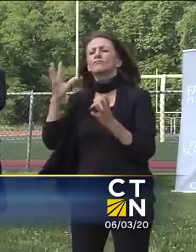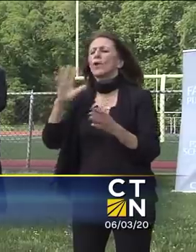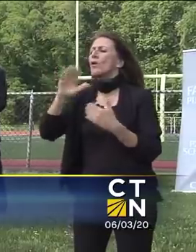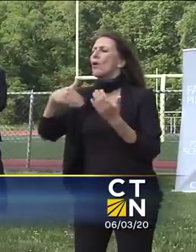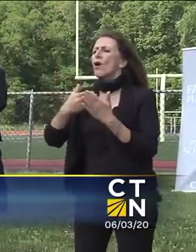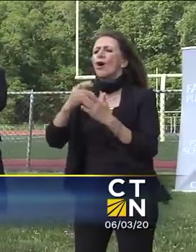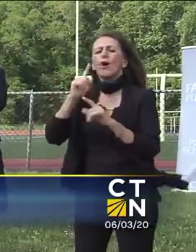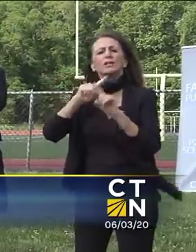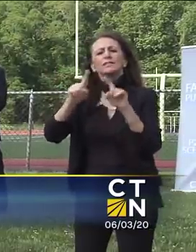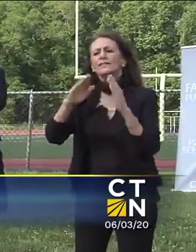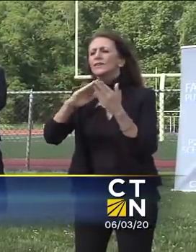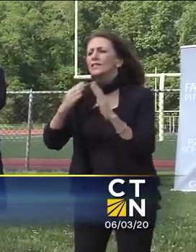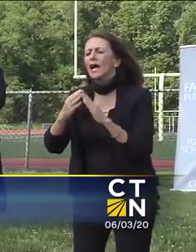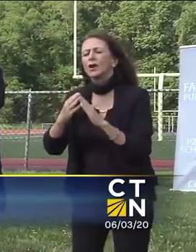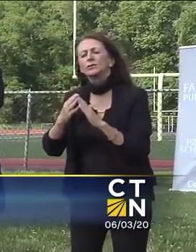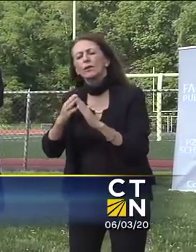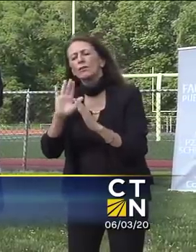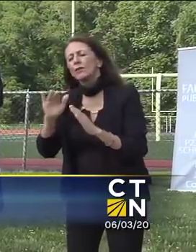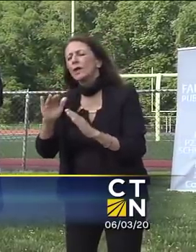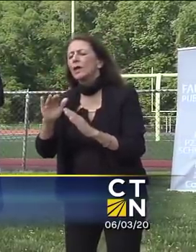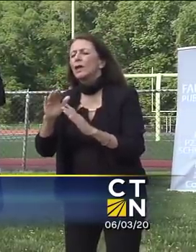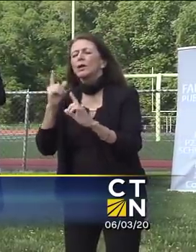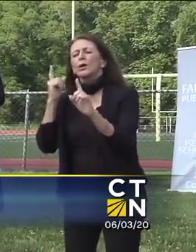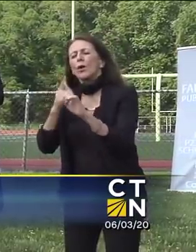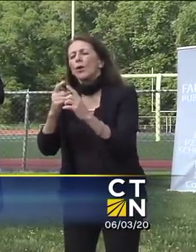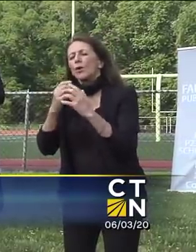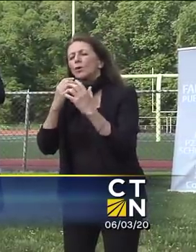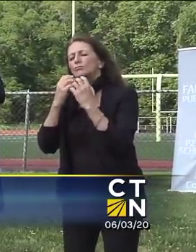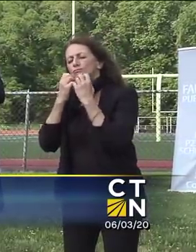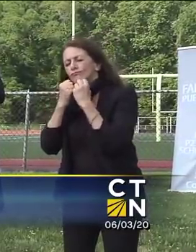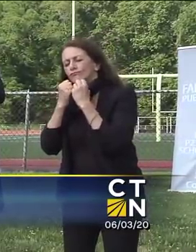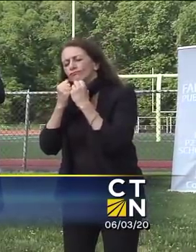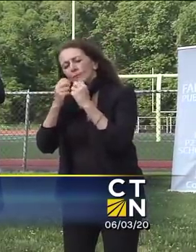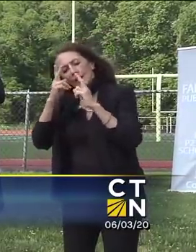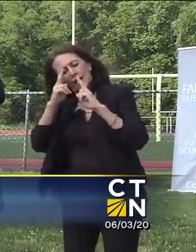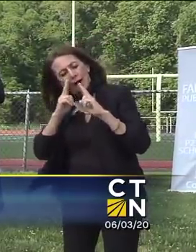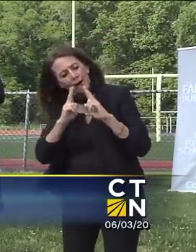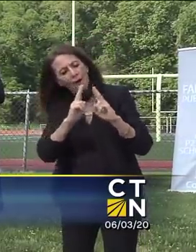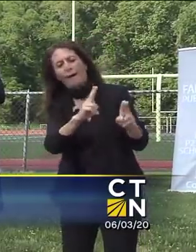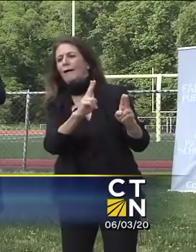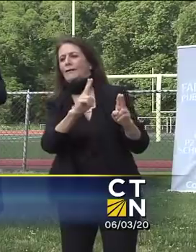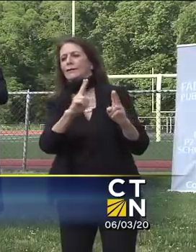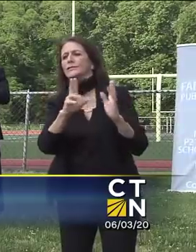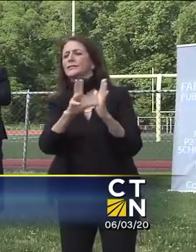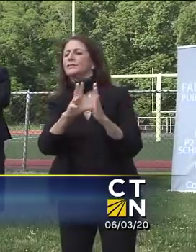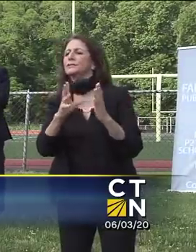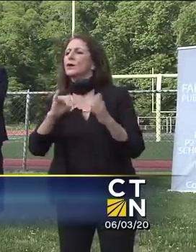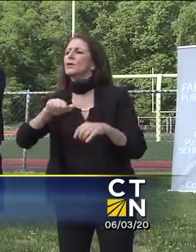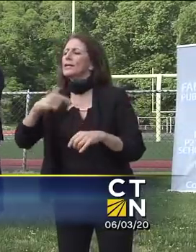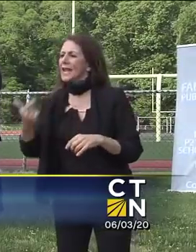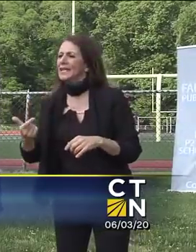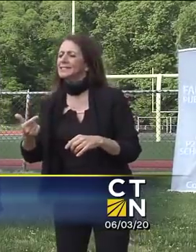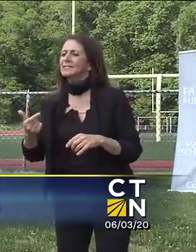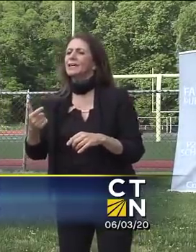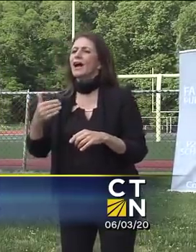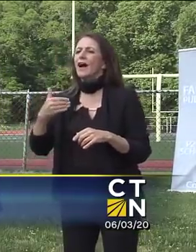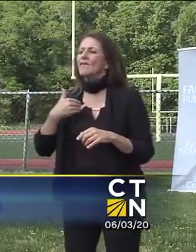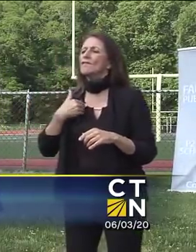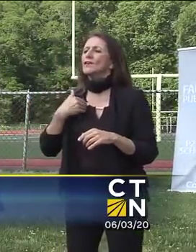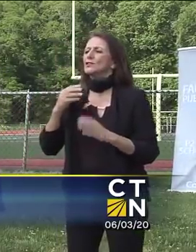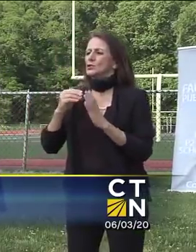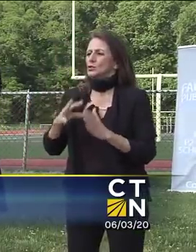the state are working really hard to honor the seniors. And it's time that we hear from some seniors. So I'm going to call Dr. Greeter up to introduce our